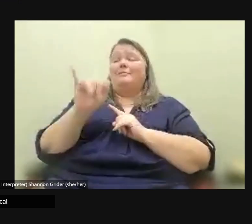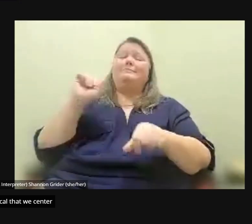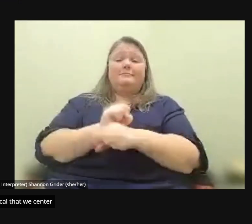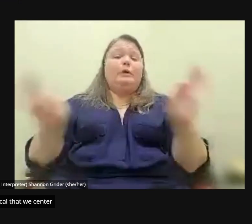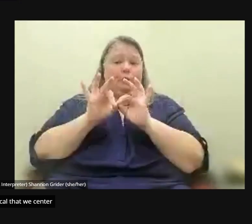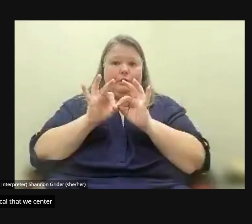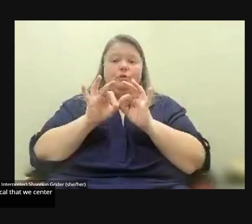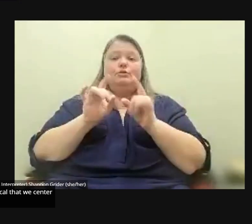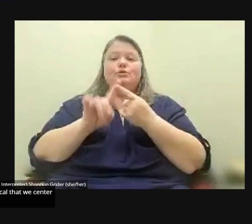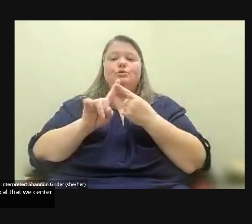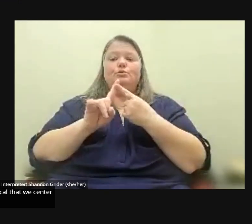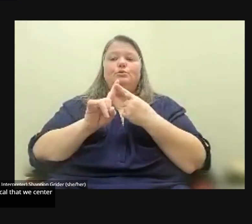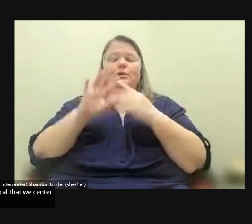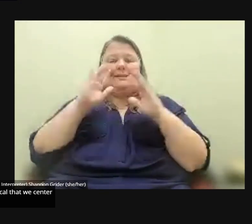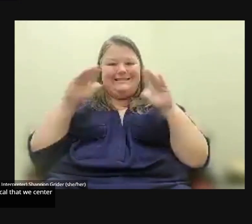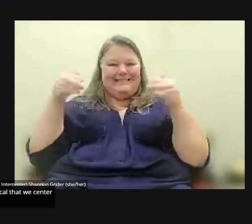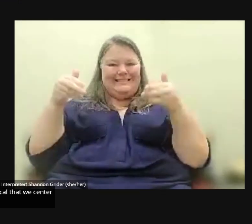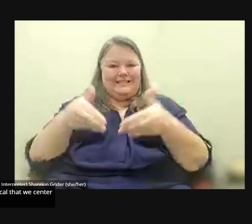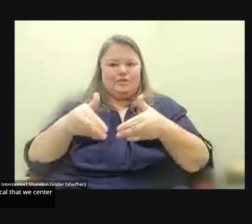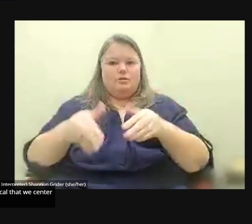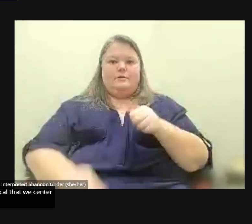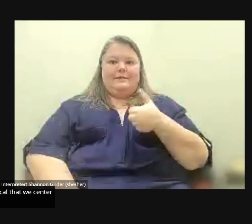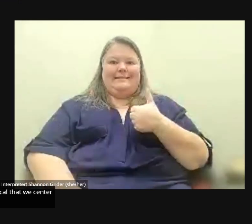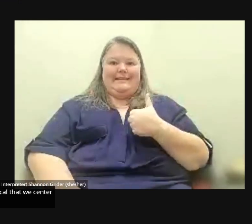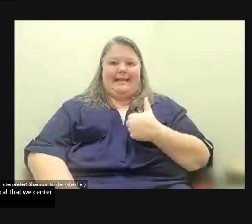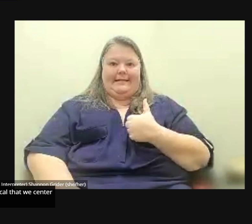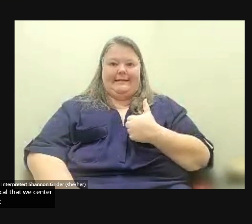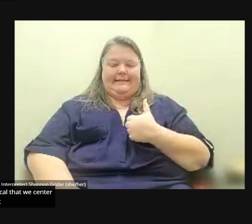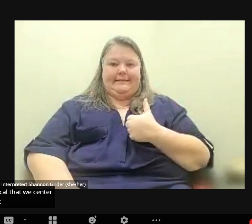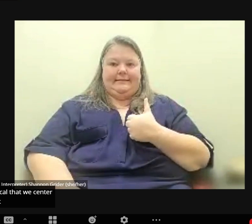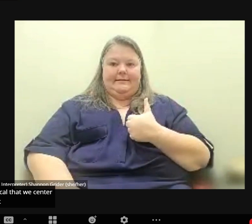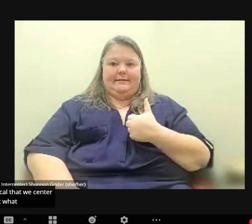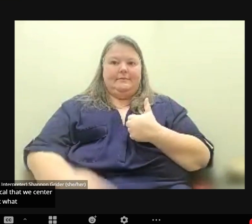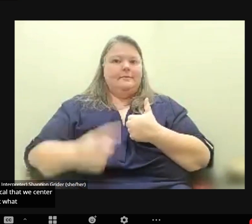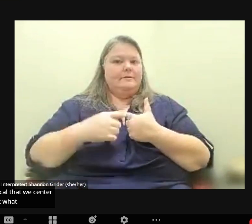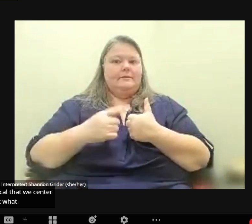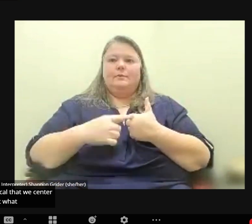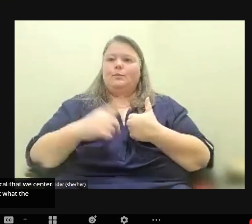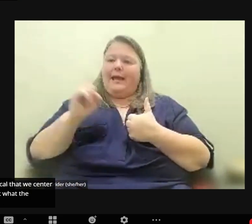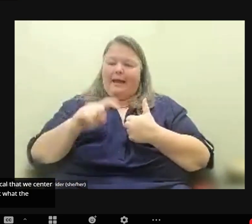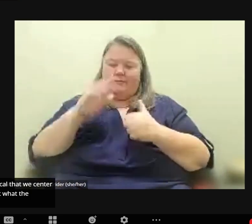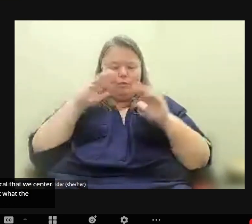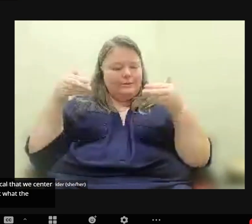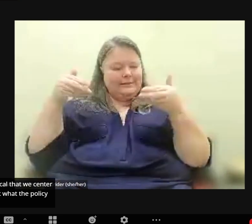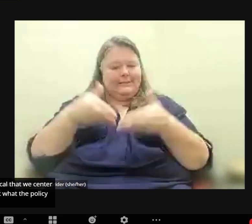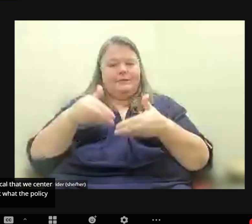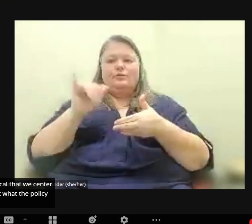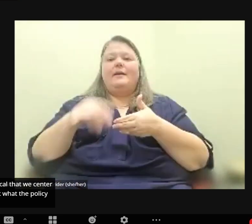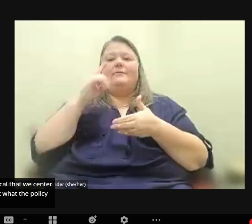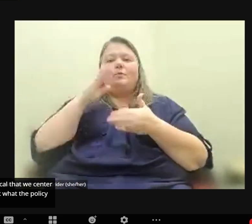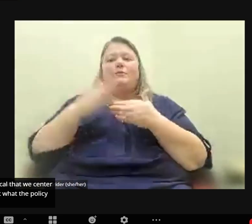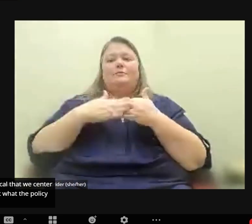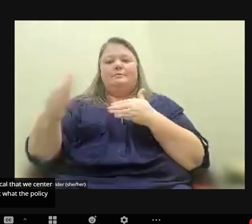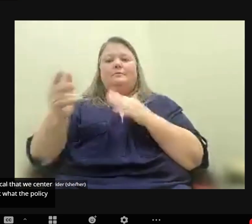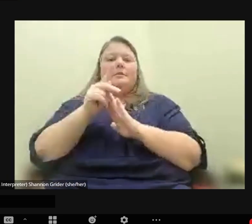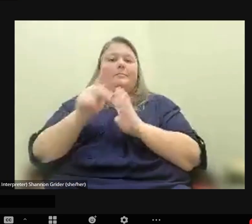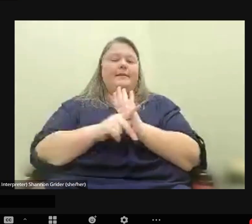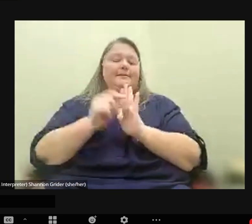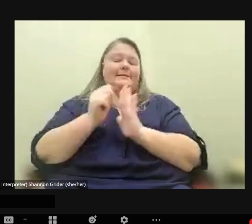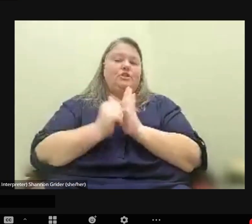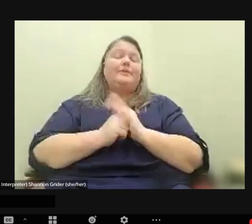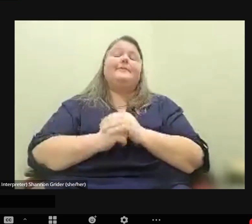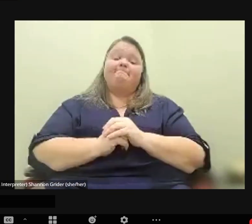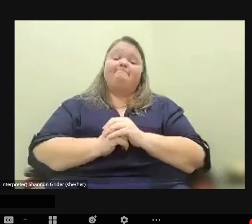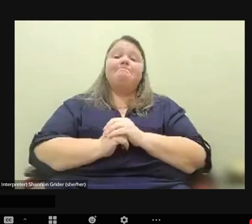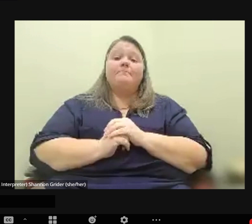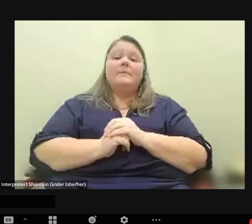10 visions as we think about what the policy agenda is going to be. So I think we can be really, really